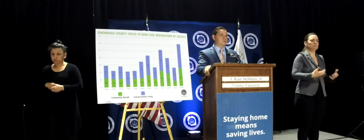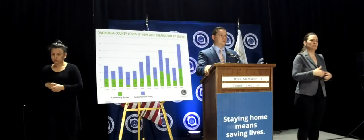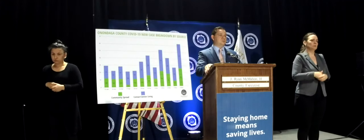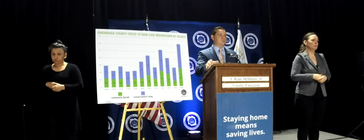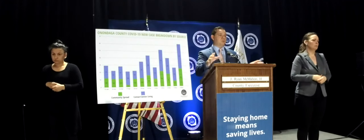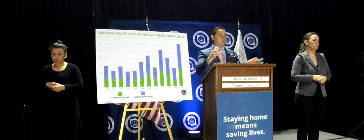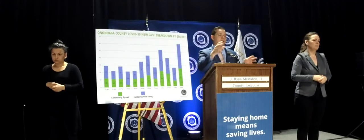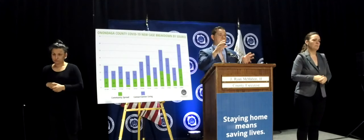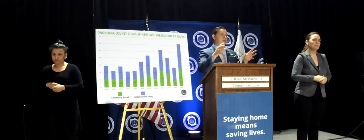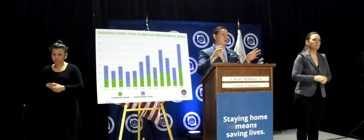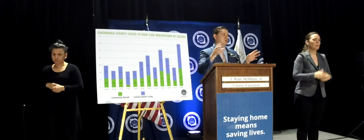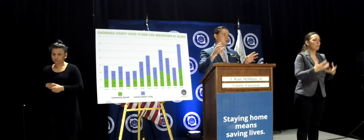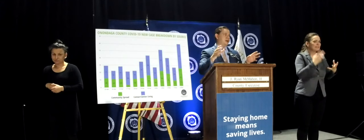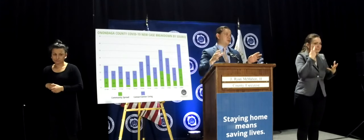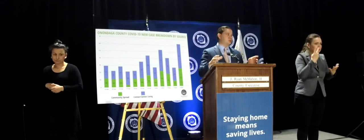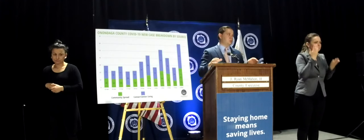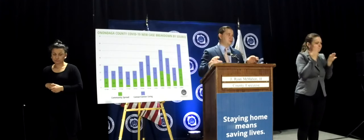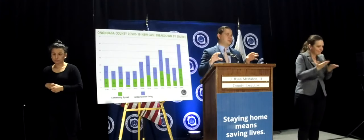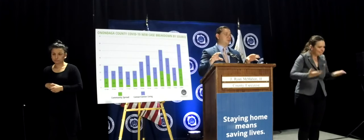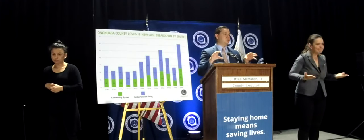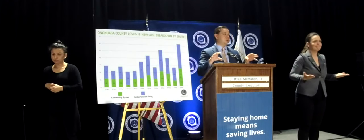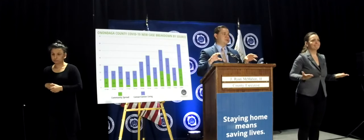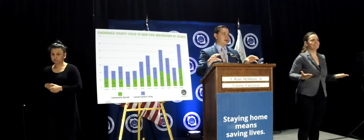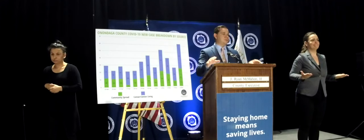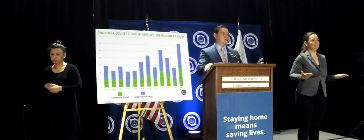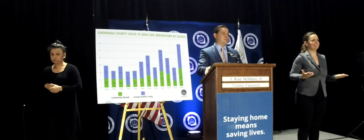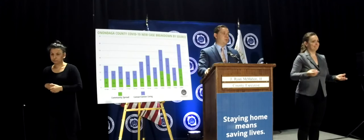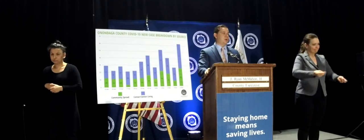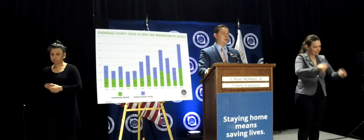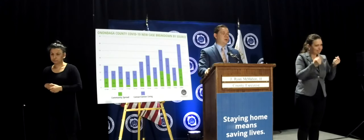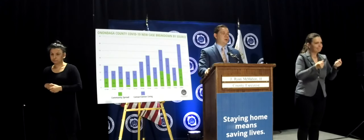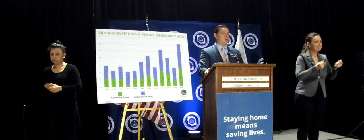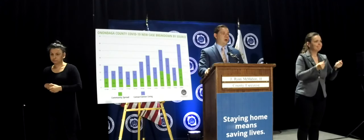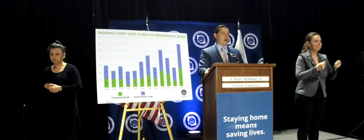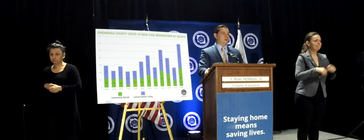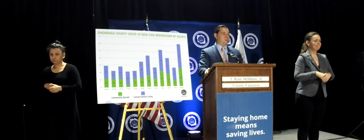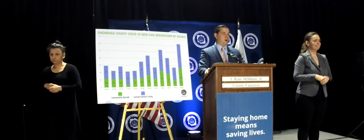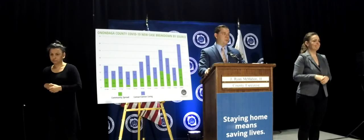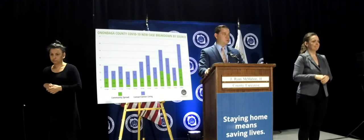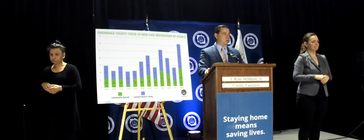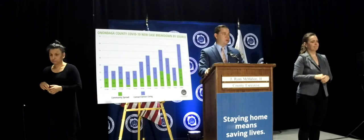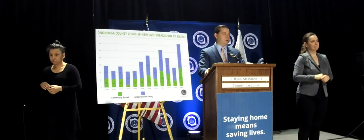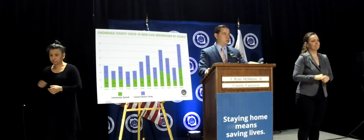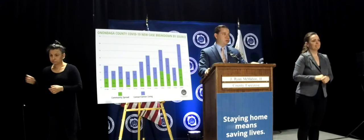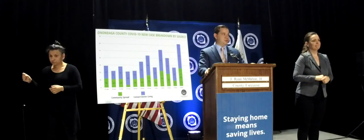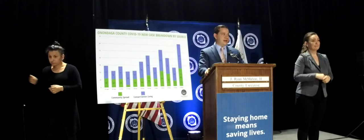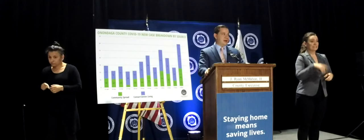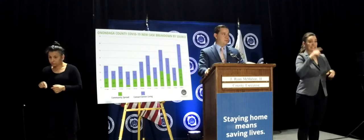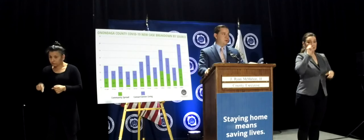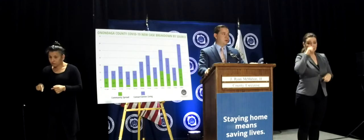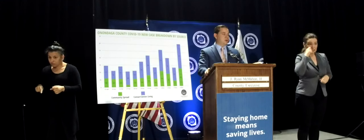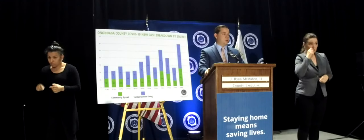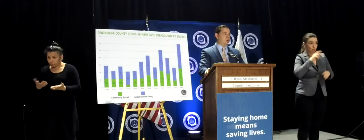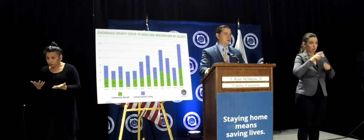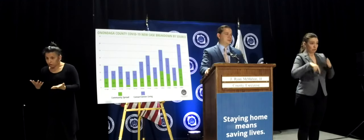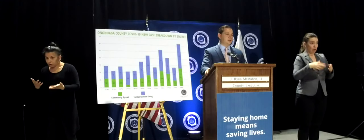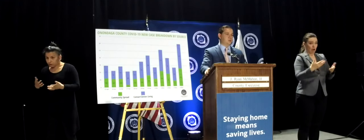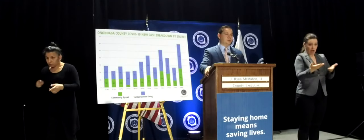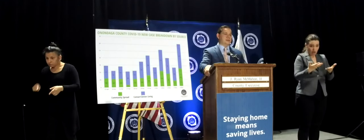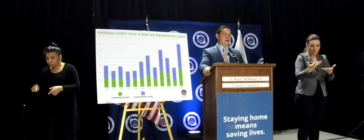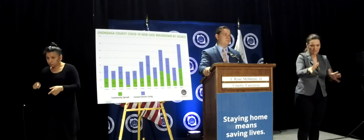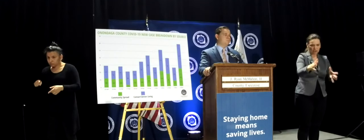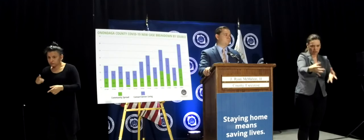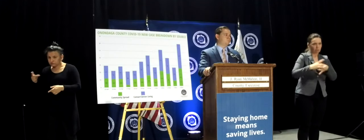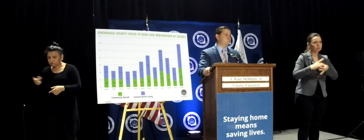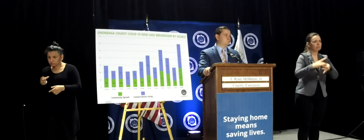to bring them into the strategy, so we keep the turn times at the point where our health department's working in real time and quarantining